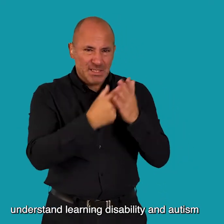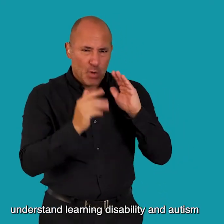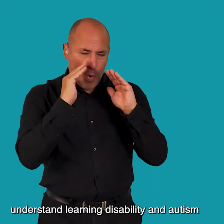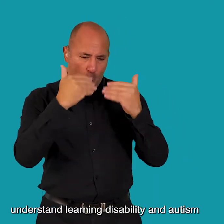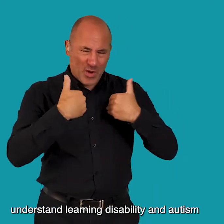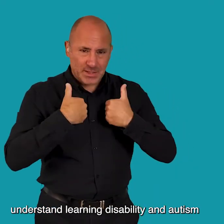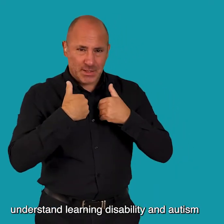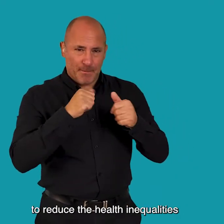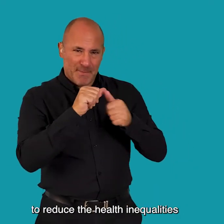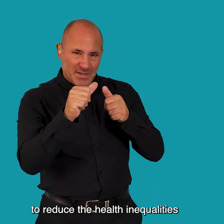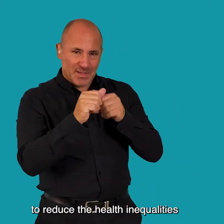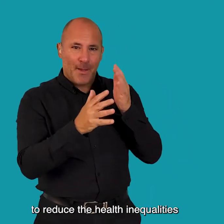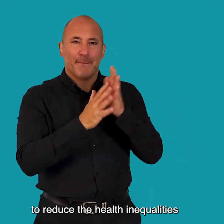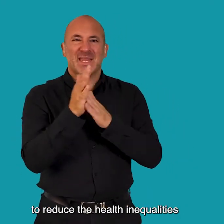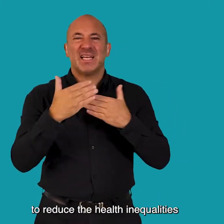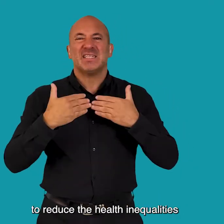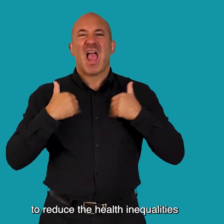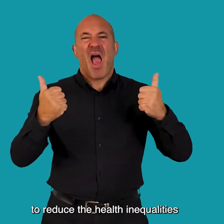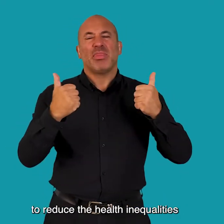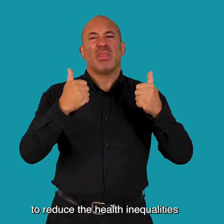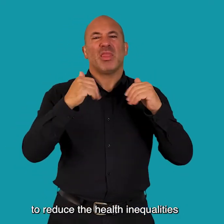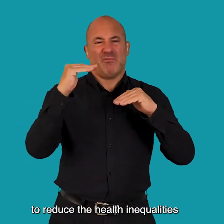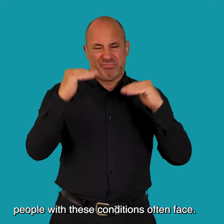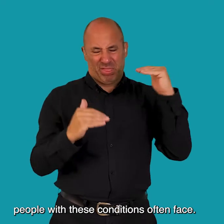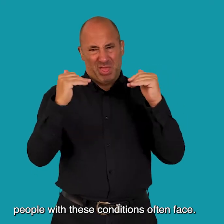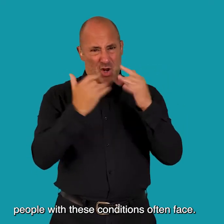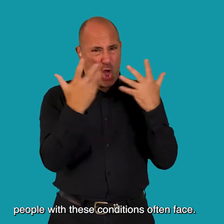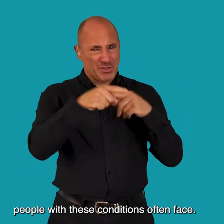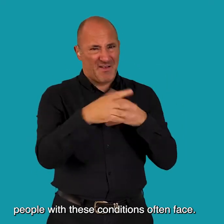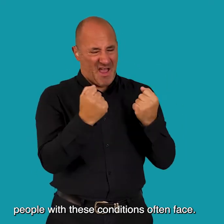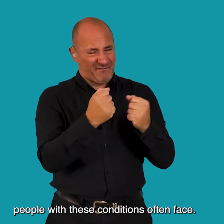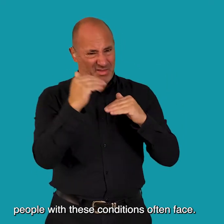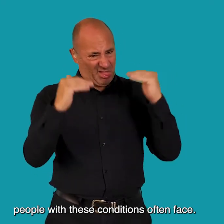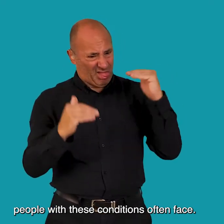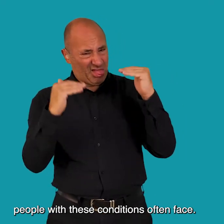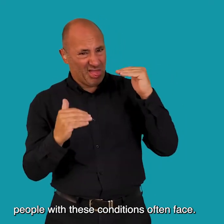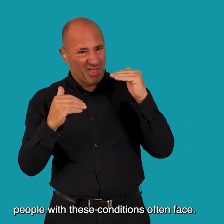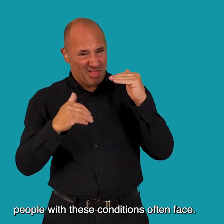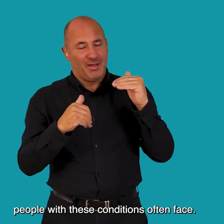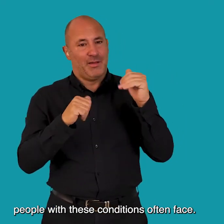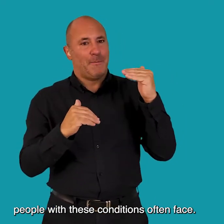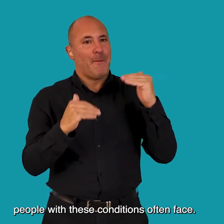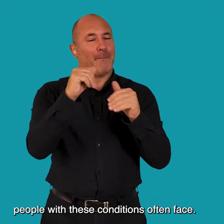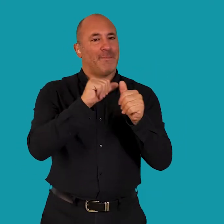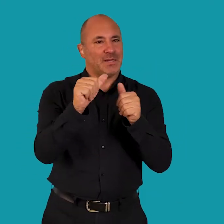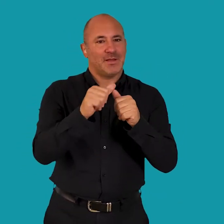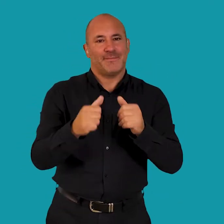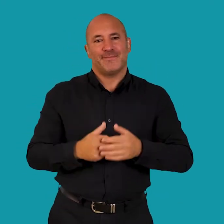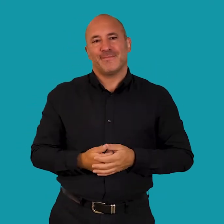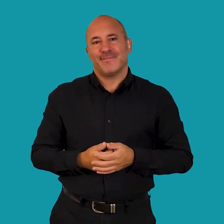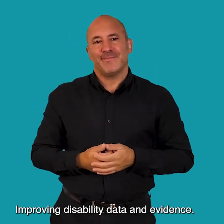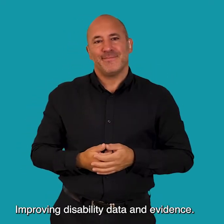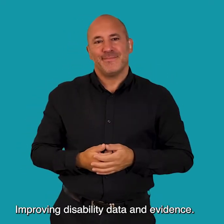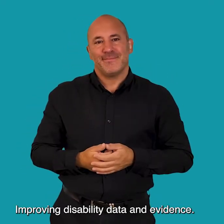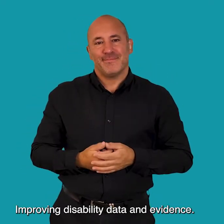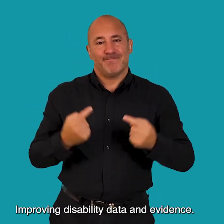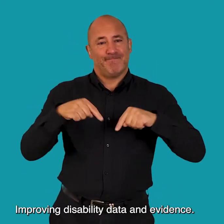and autism to reduce the health inequalities people with these conditions often face. Improving